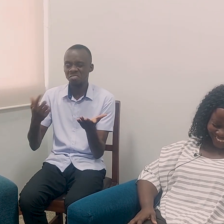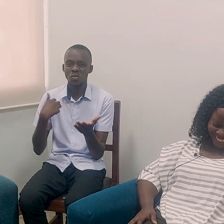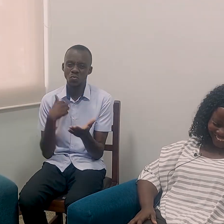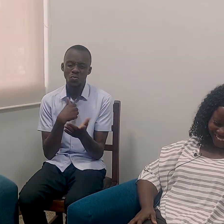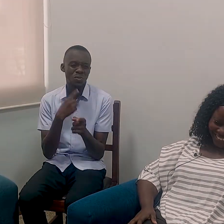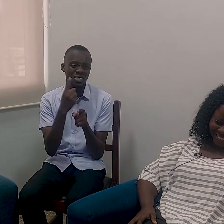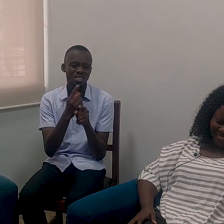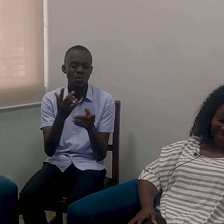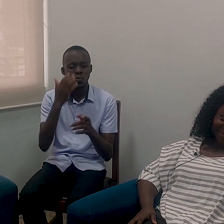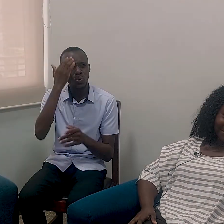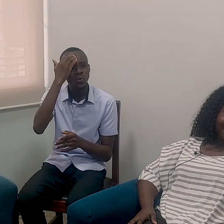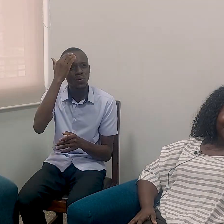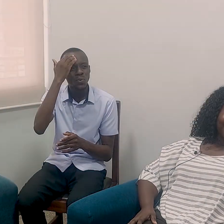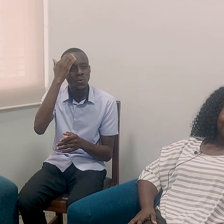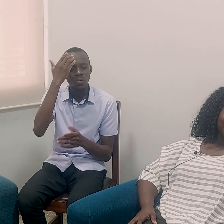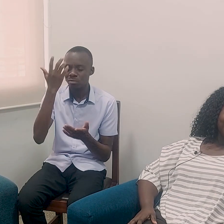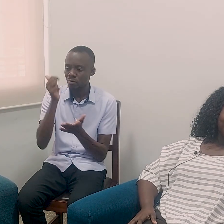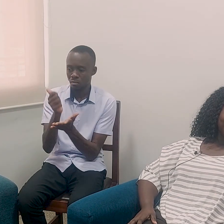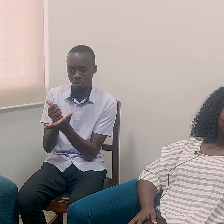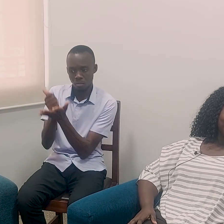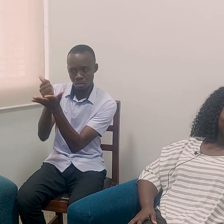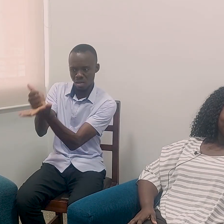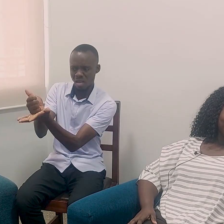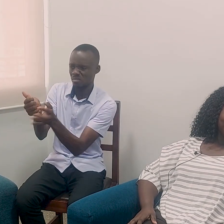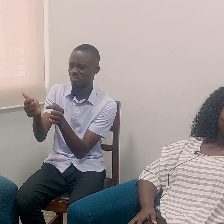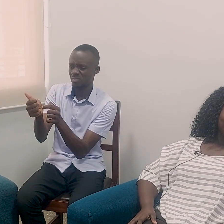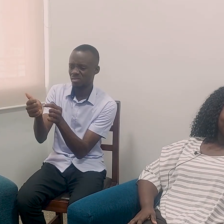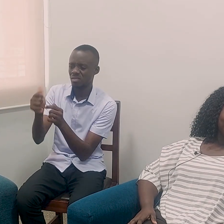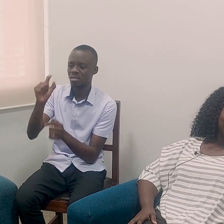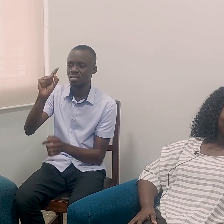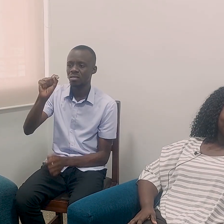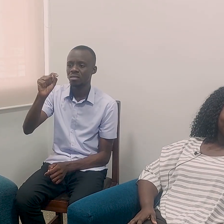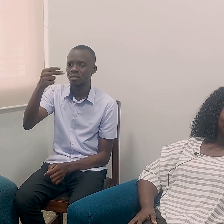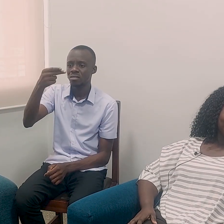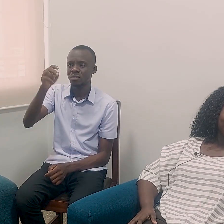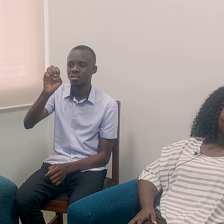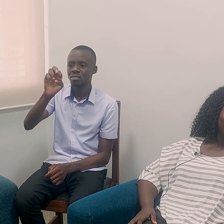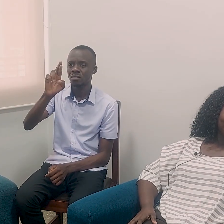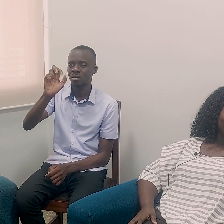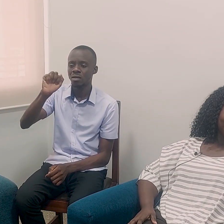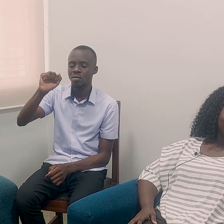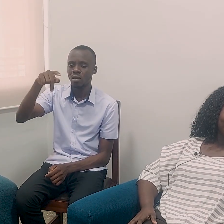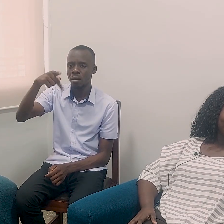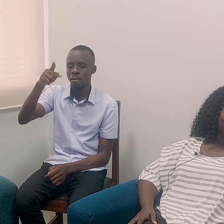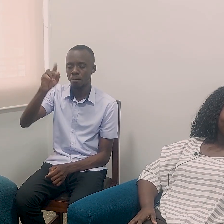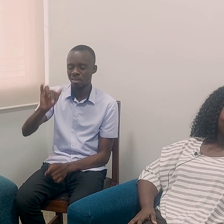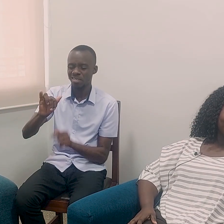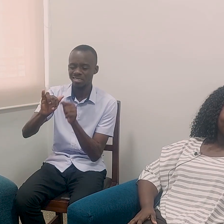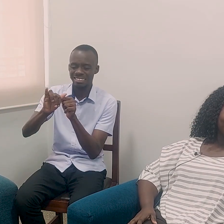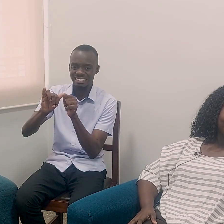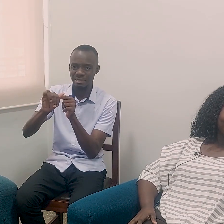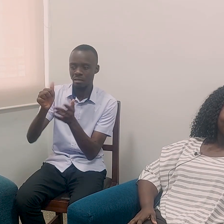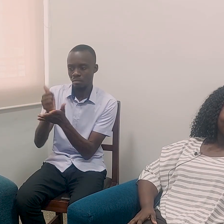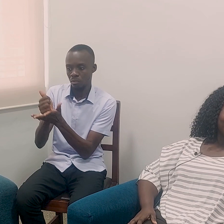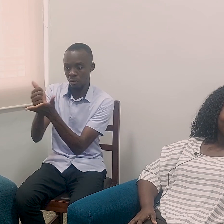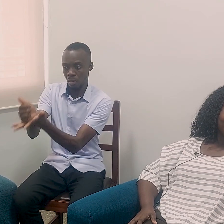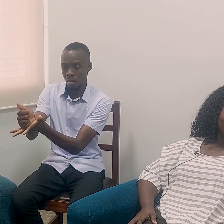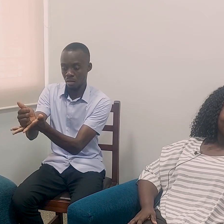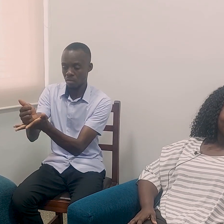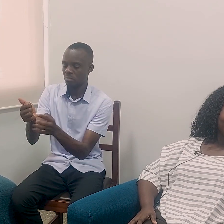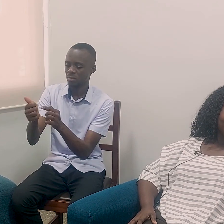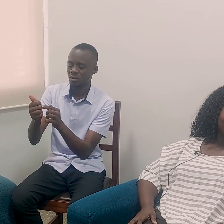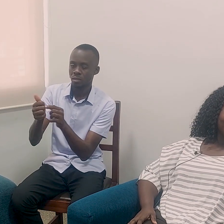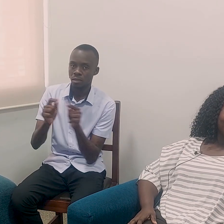know, what is therapy, and then other different kinds of therapy, and how does communication